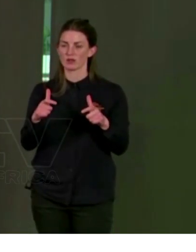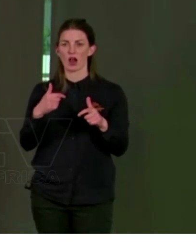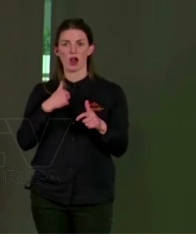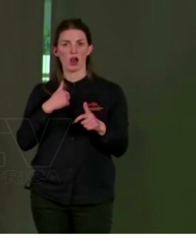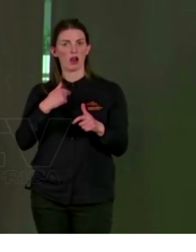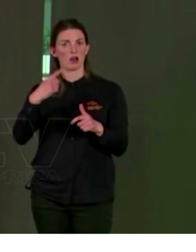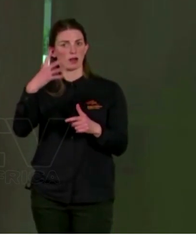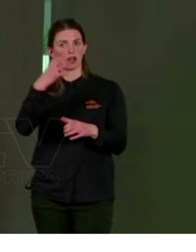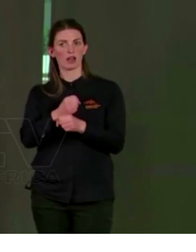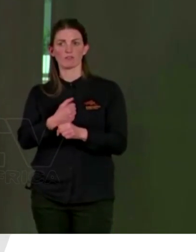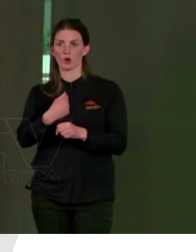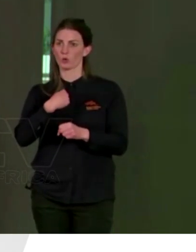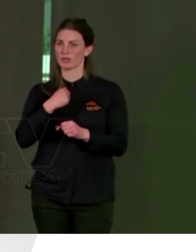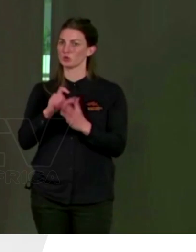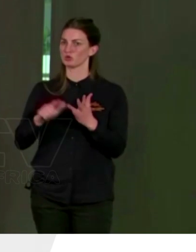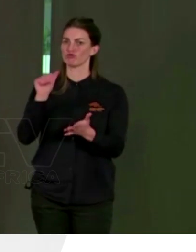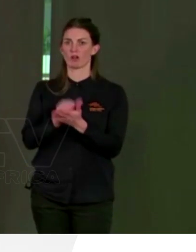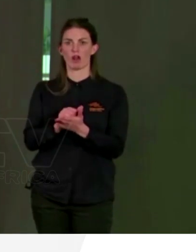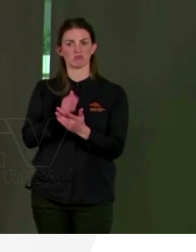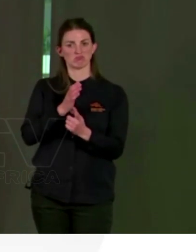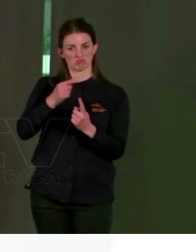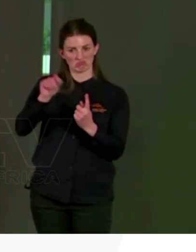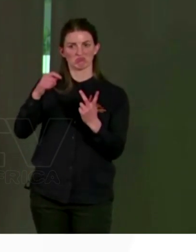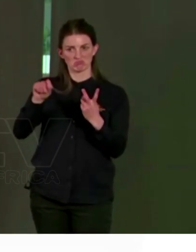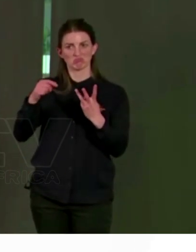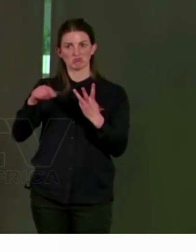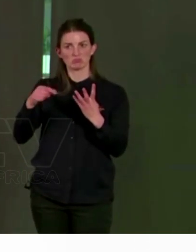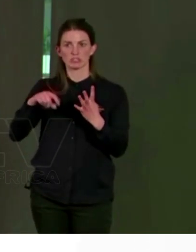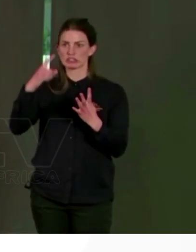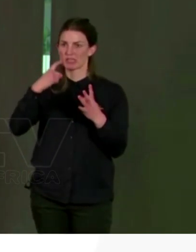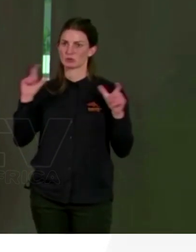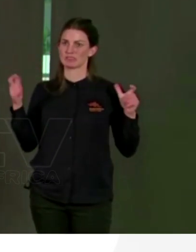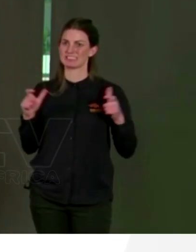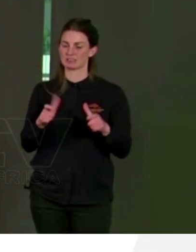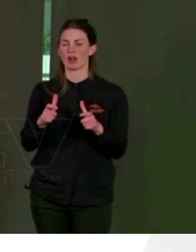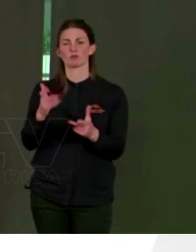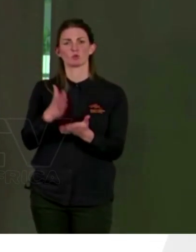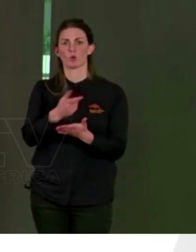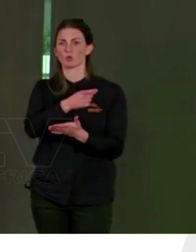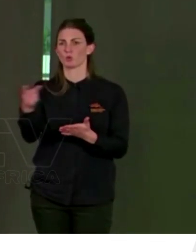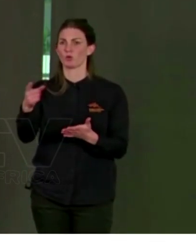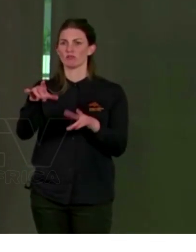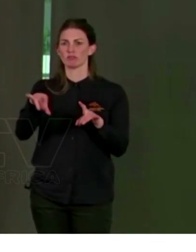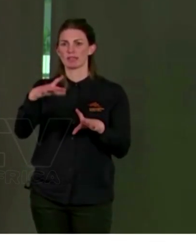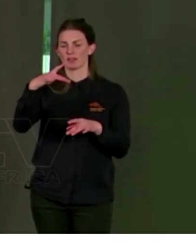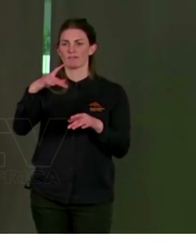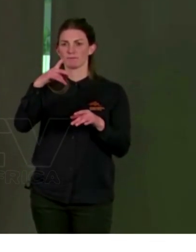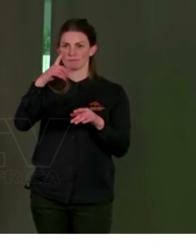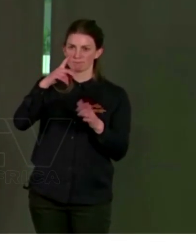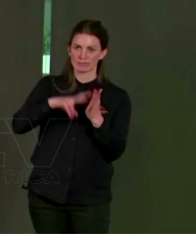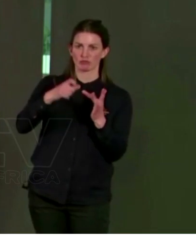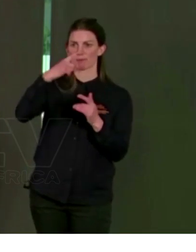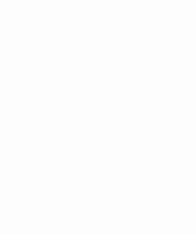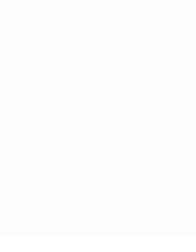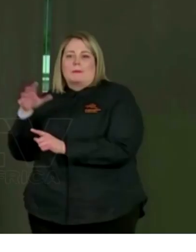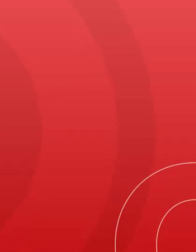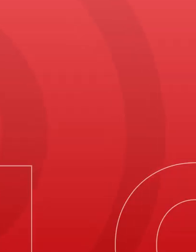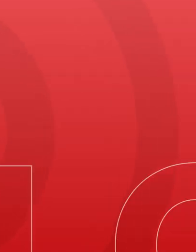that all of us as Victorians are out there willing this thing to be over and willing us all to get on top of it and by behaving in the right